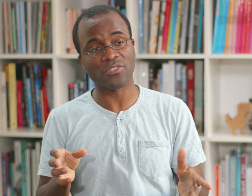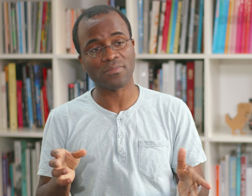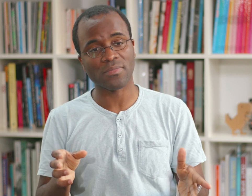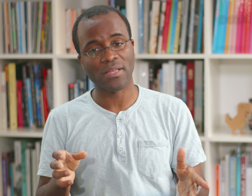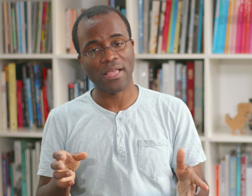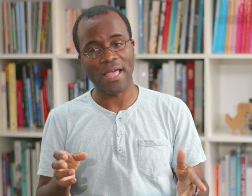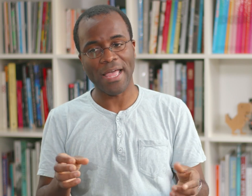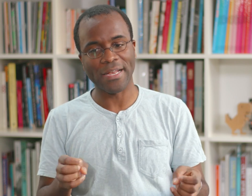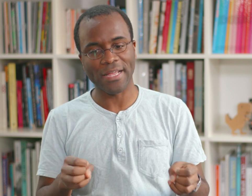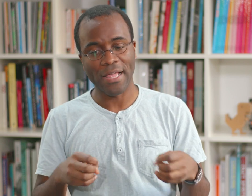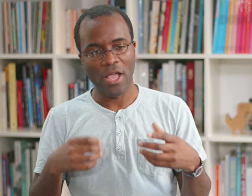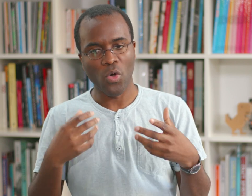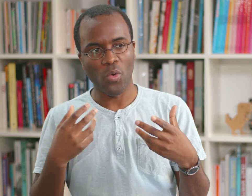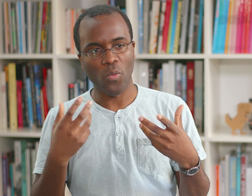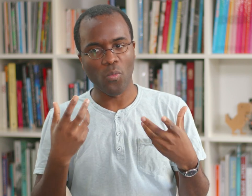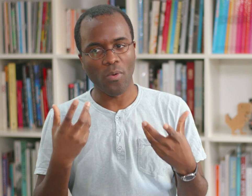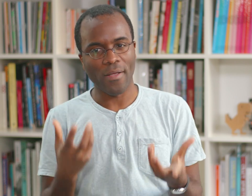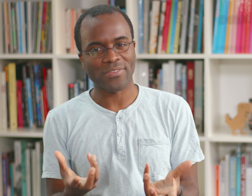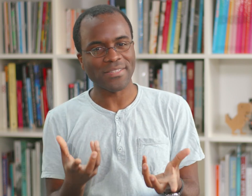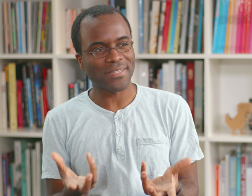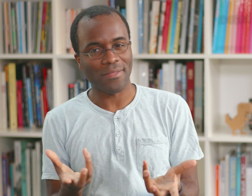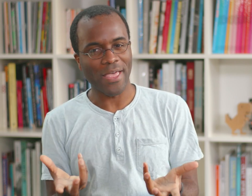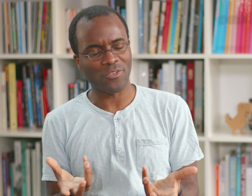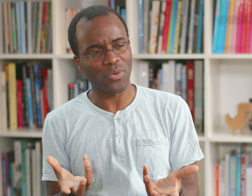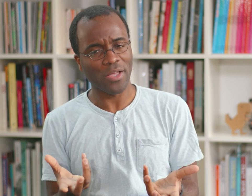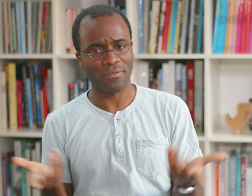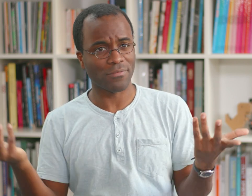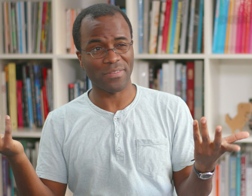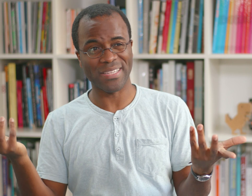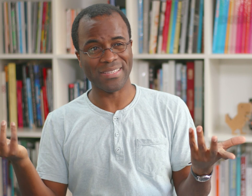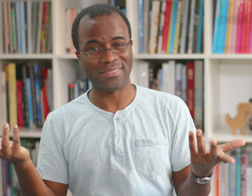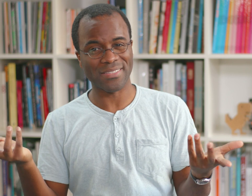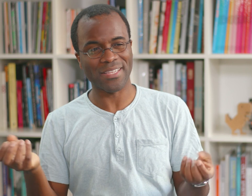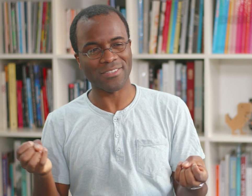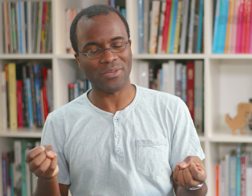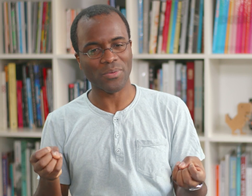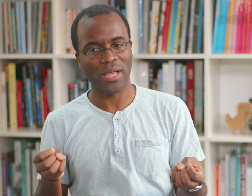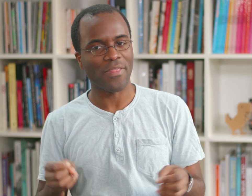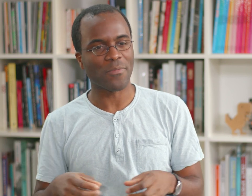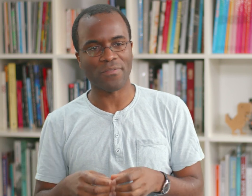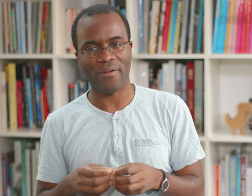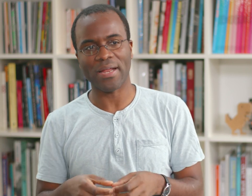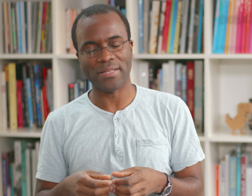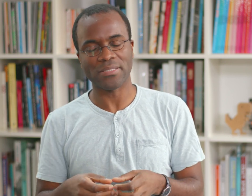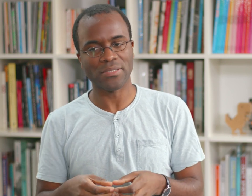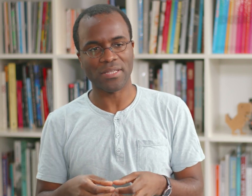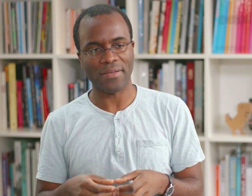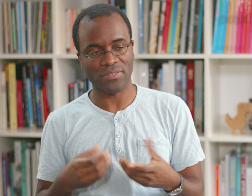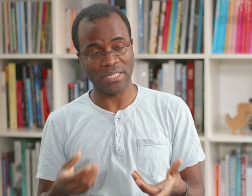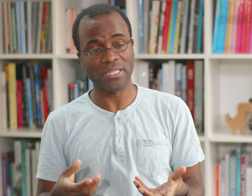and since his work 15 16 years ago there's been very little that i've seen